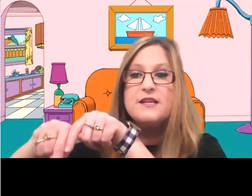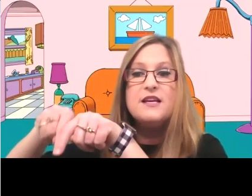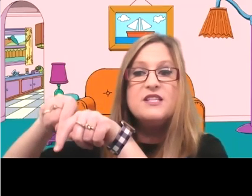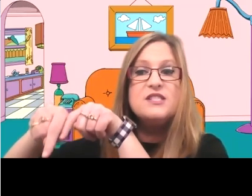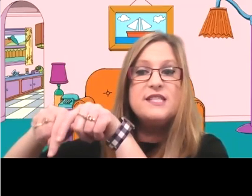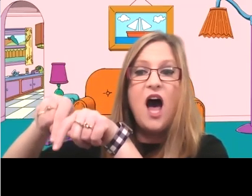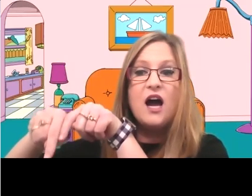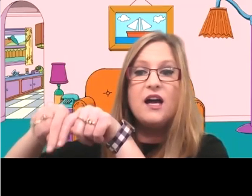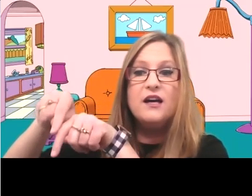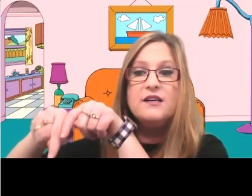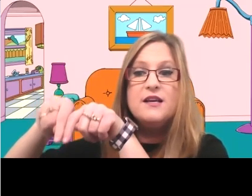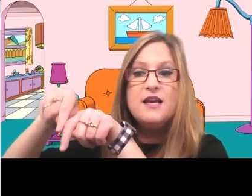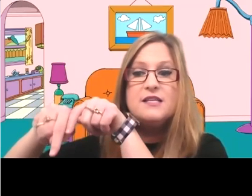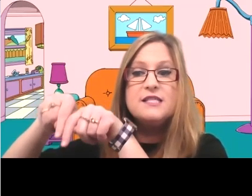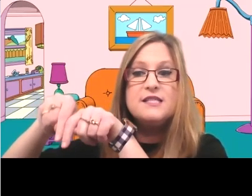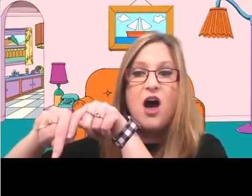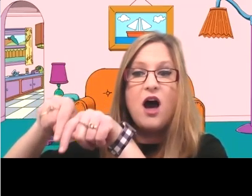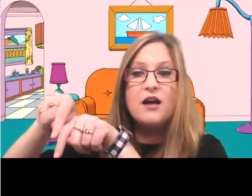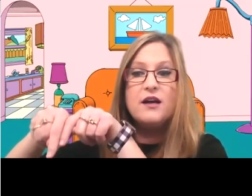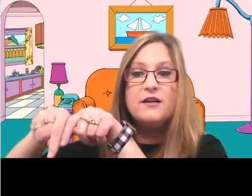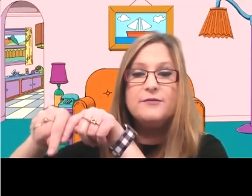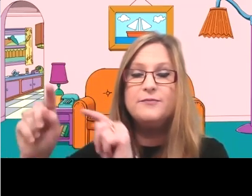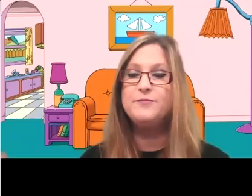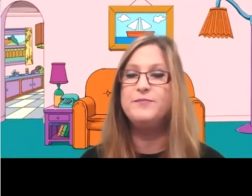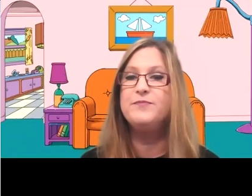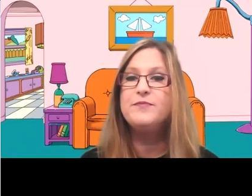this. Sock. Sock.